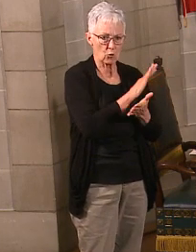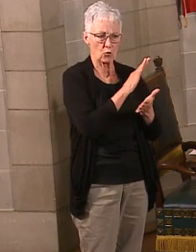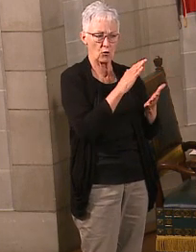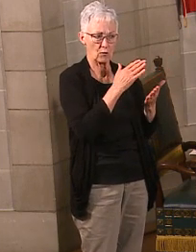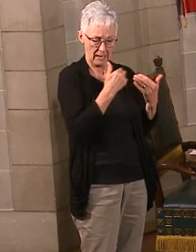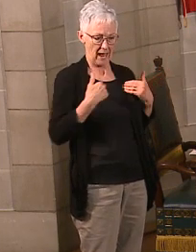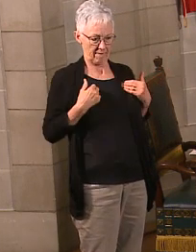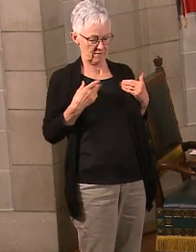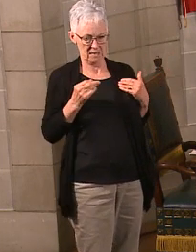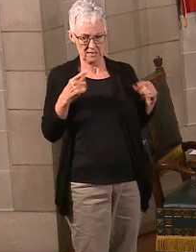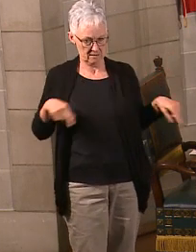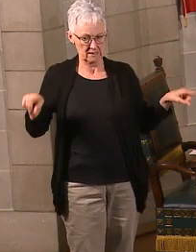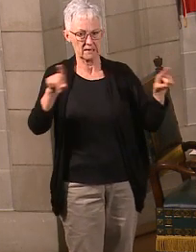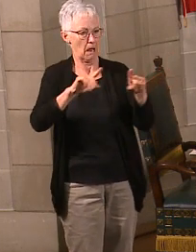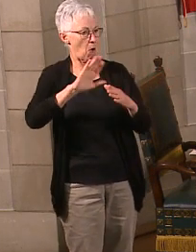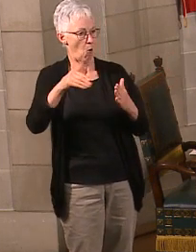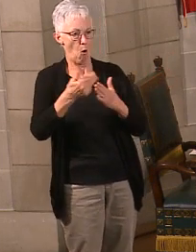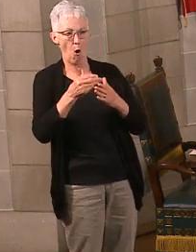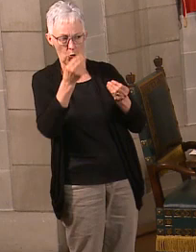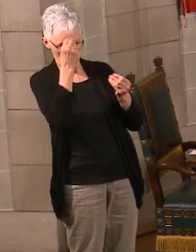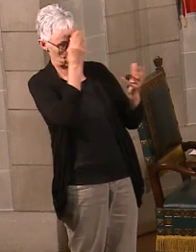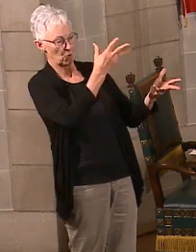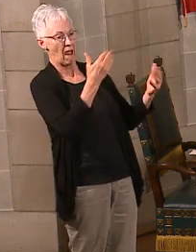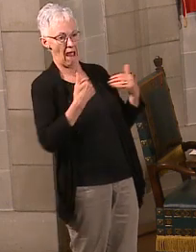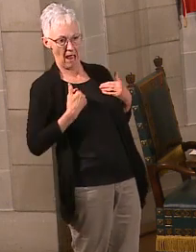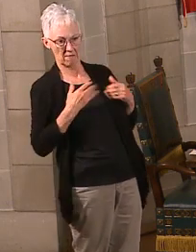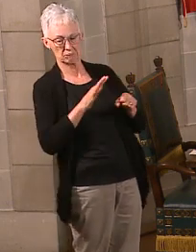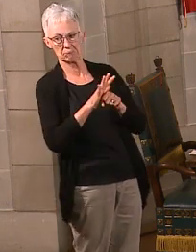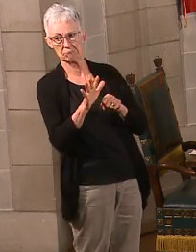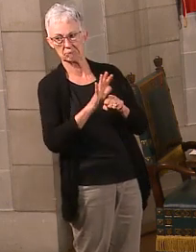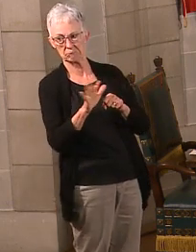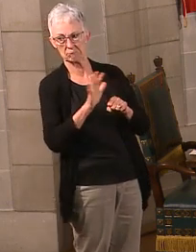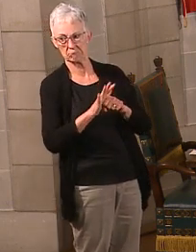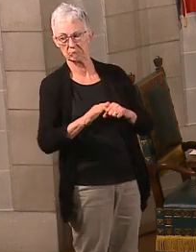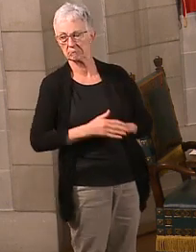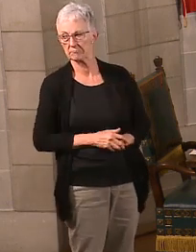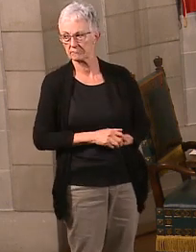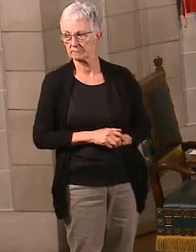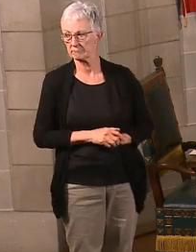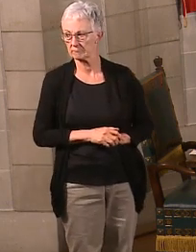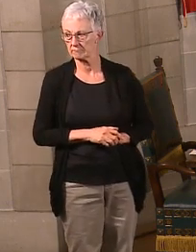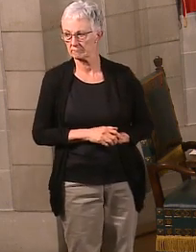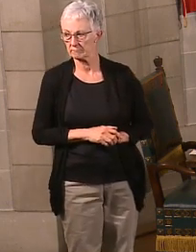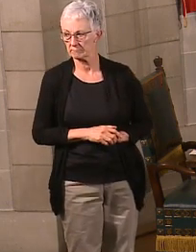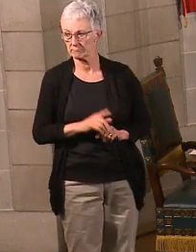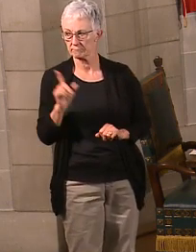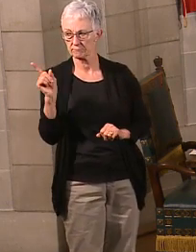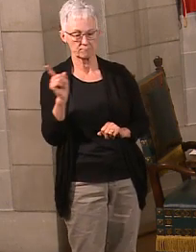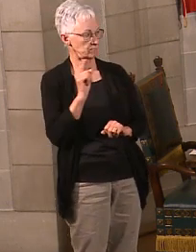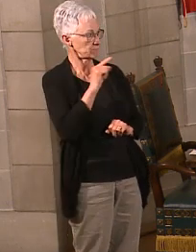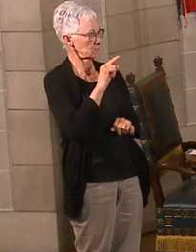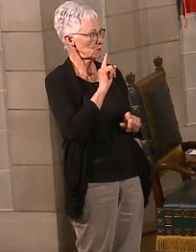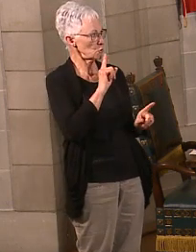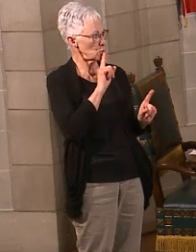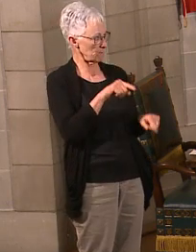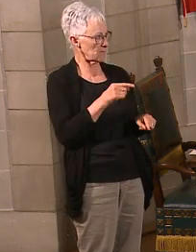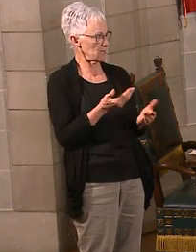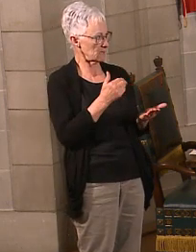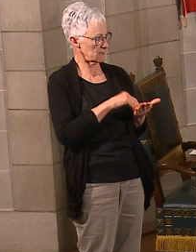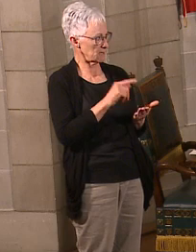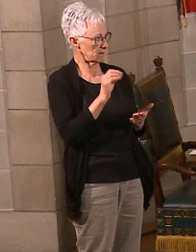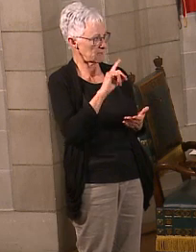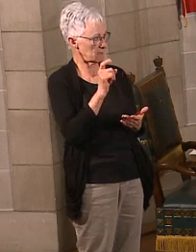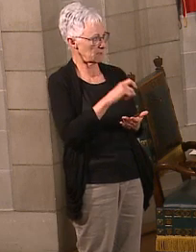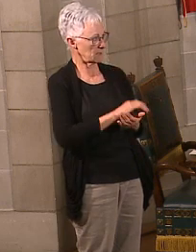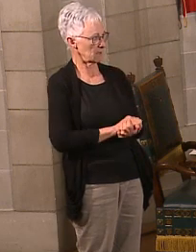reported in any of our locations. There's a few questions that I just put for you, Director Price. I need to repeat them after I give them to you. The first two